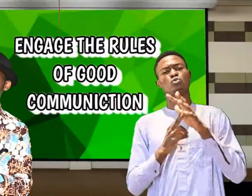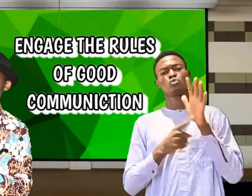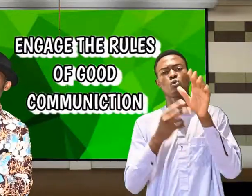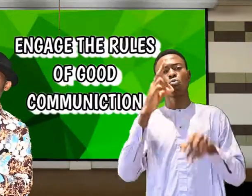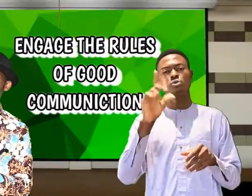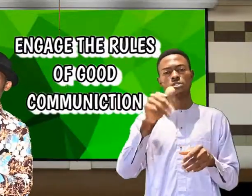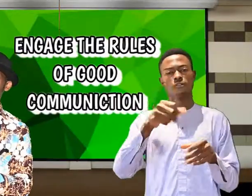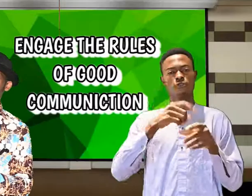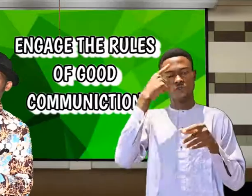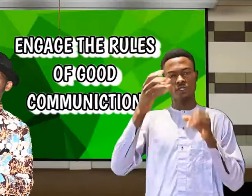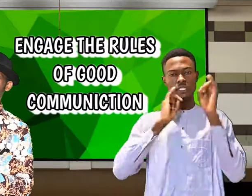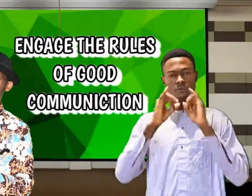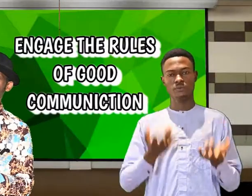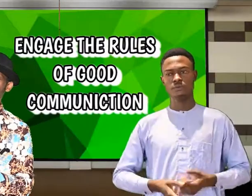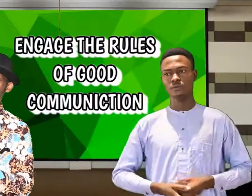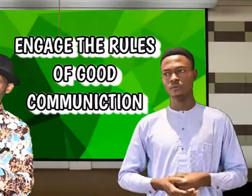interview.